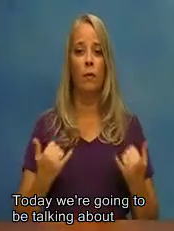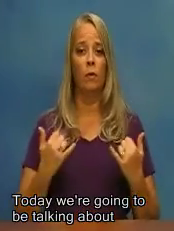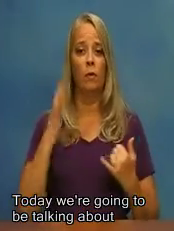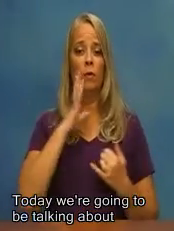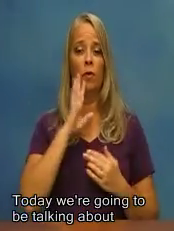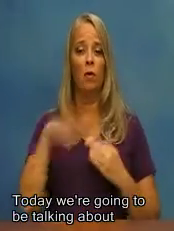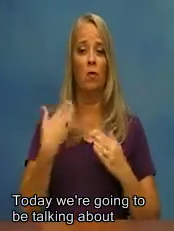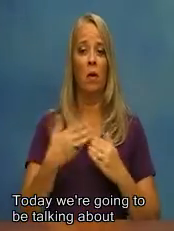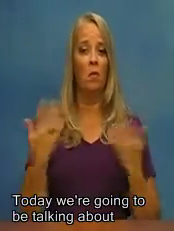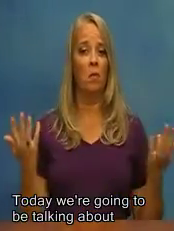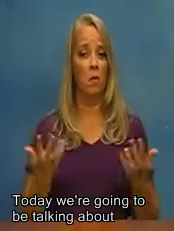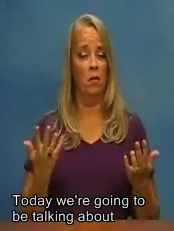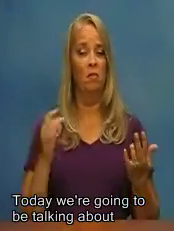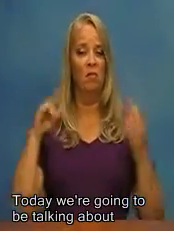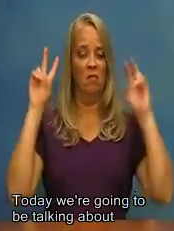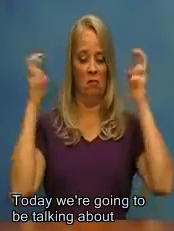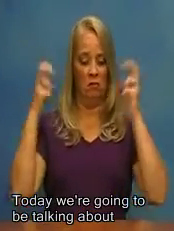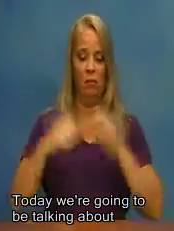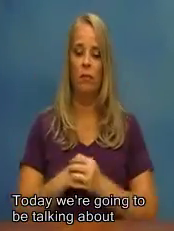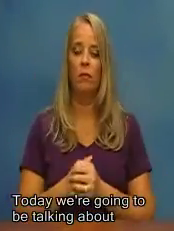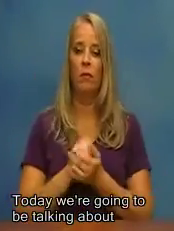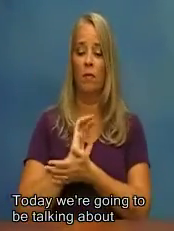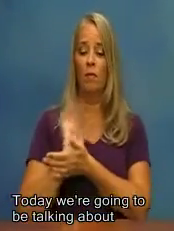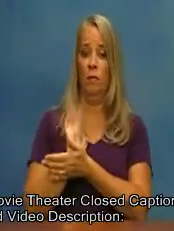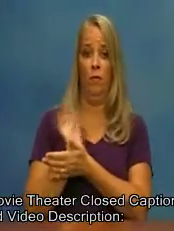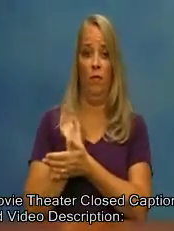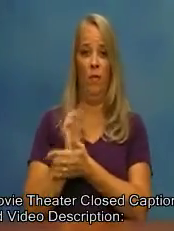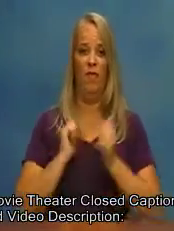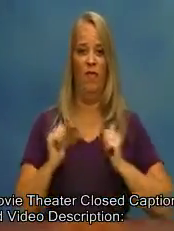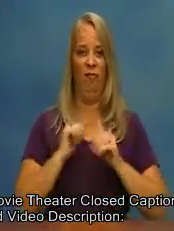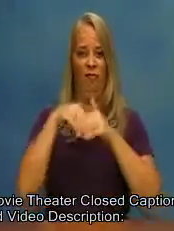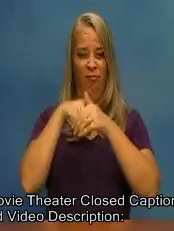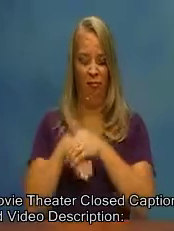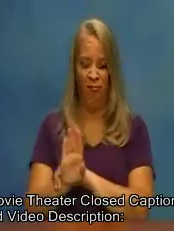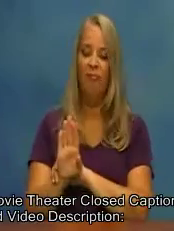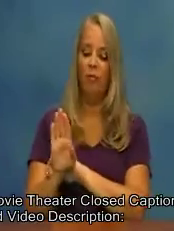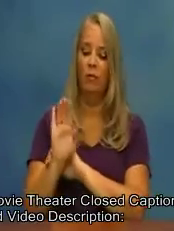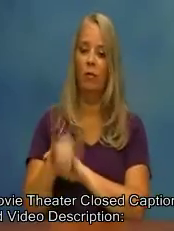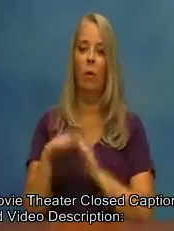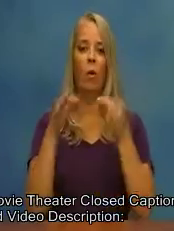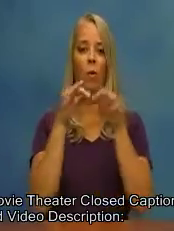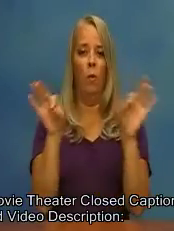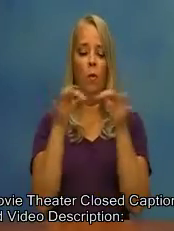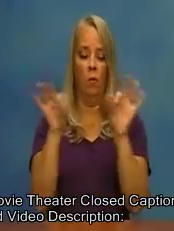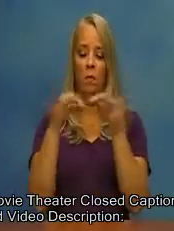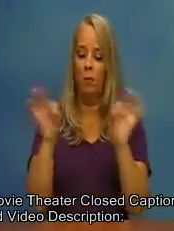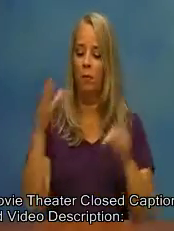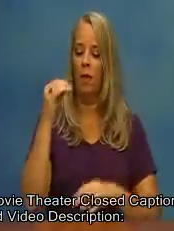Today we're going to be talking about movie theater closed caption and video description,